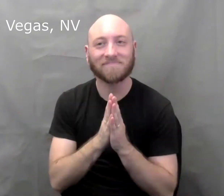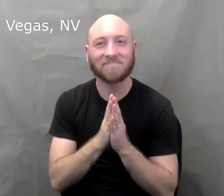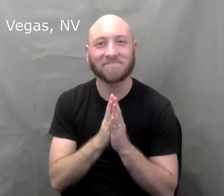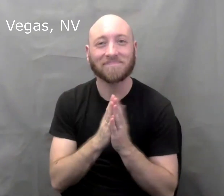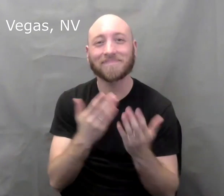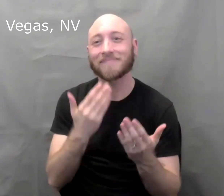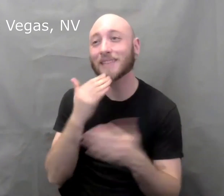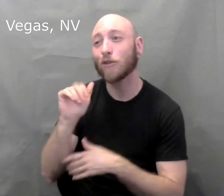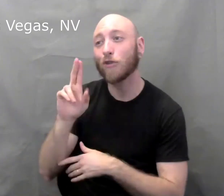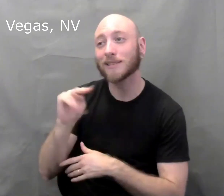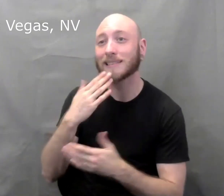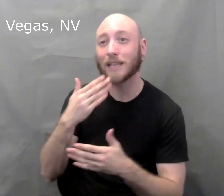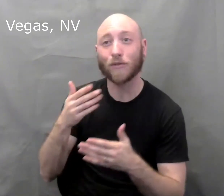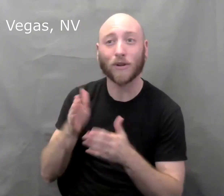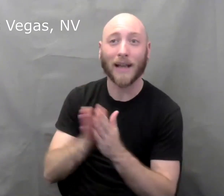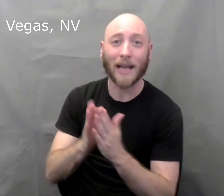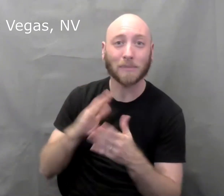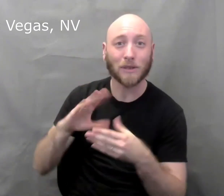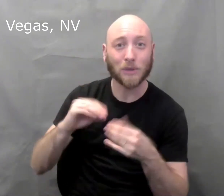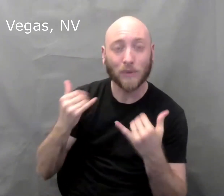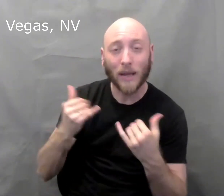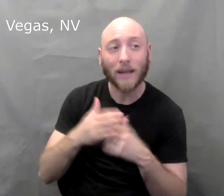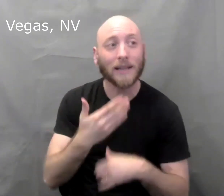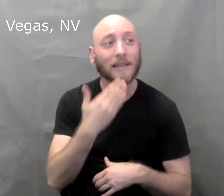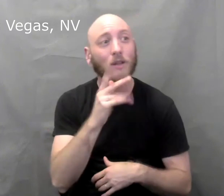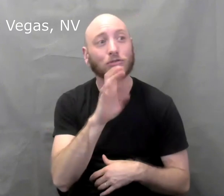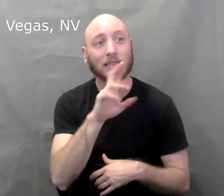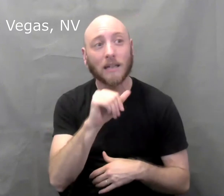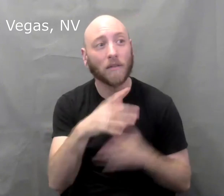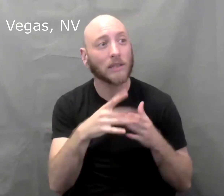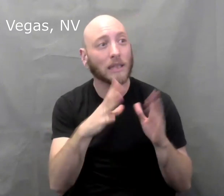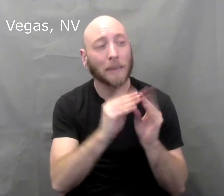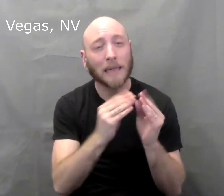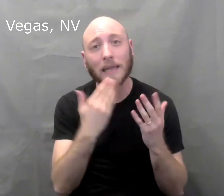asking me to speak. Thank you for Christina for leading the meeting. That's all I got.